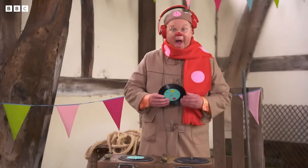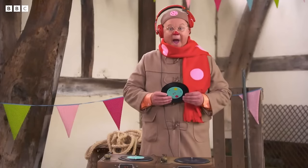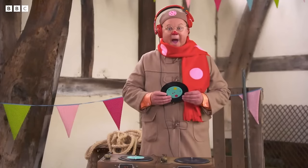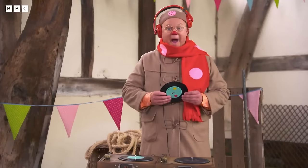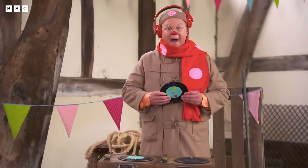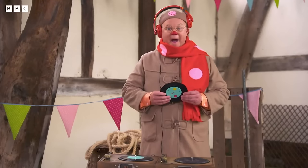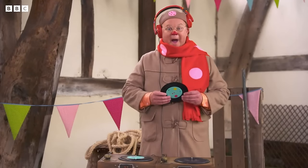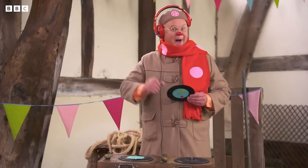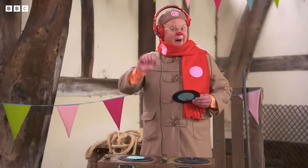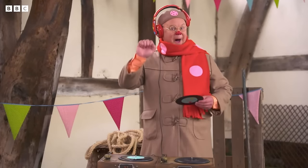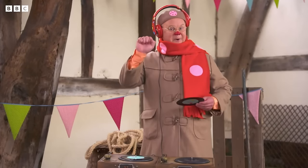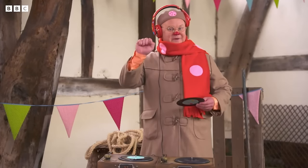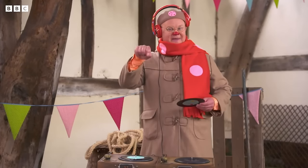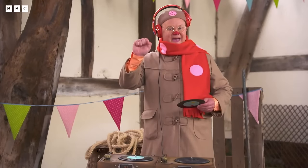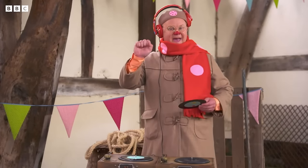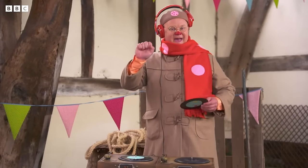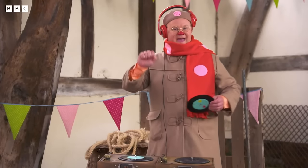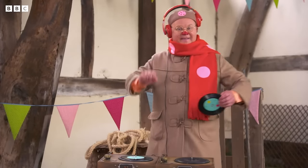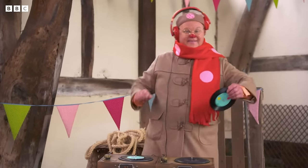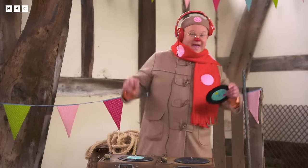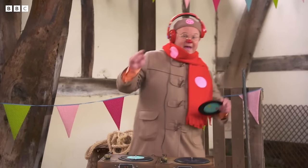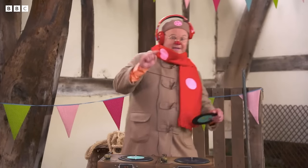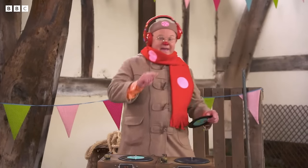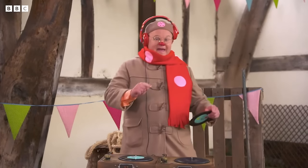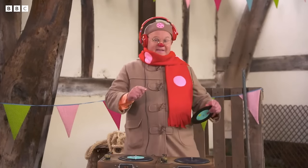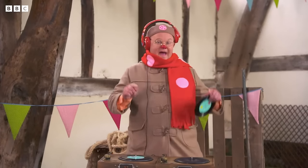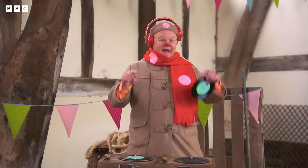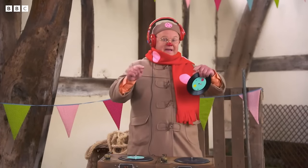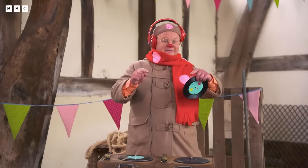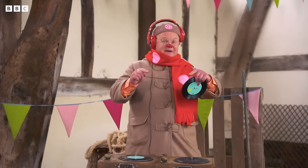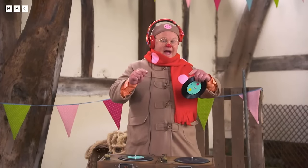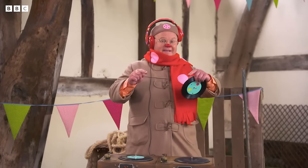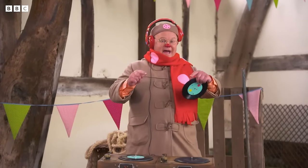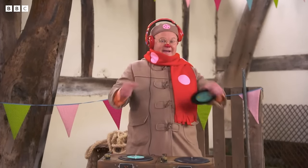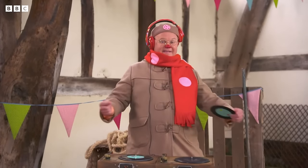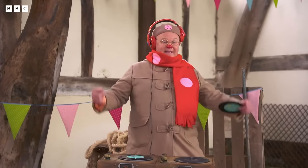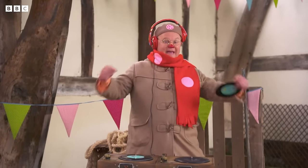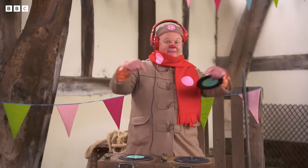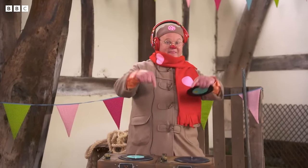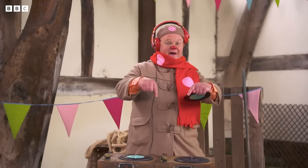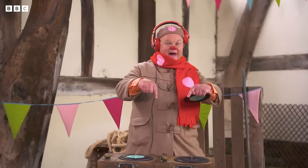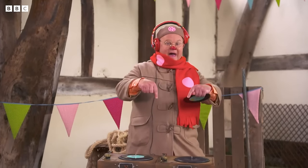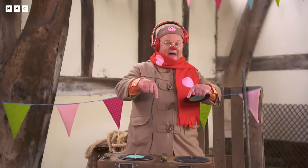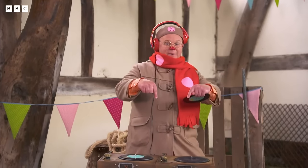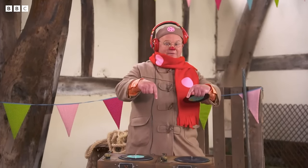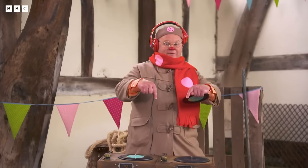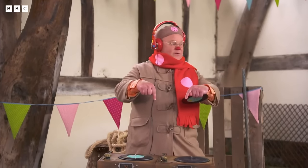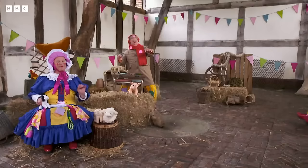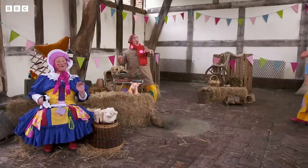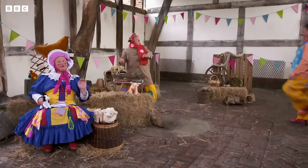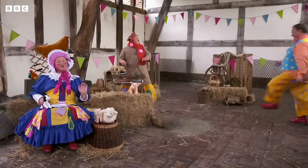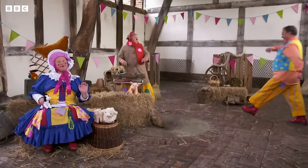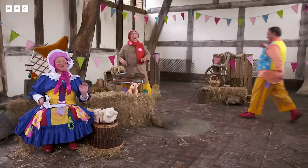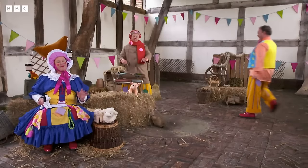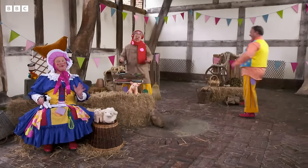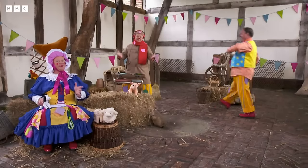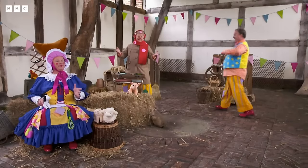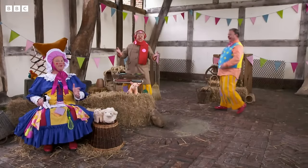Grandad Tumble? Oh, yes. DJ Grandad is in the house. Well, on the farm.